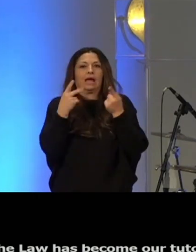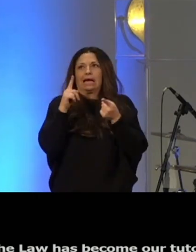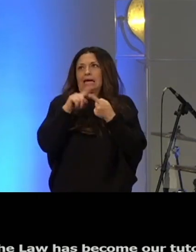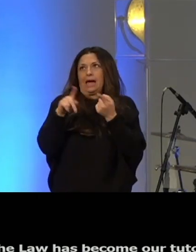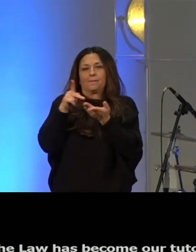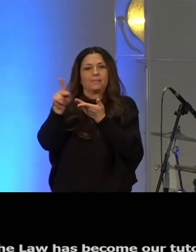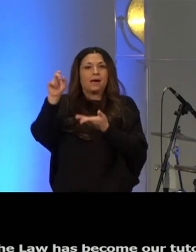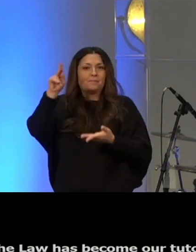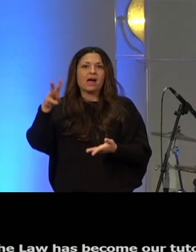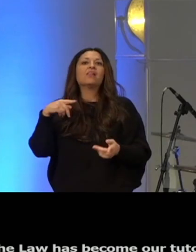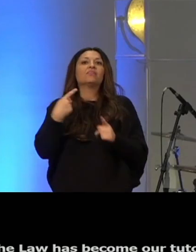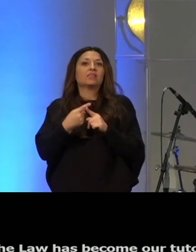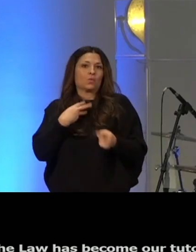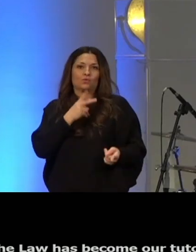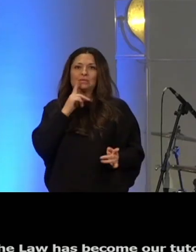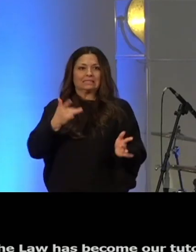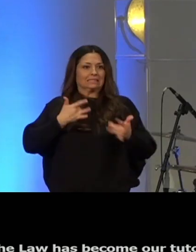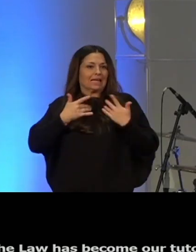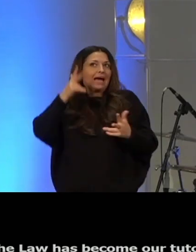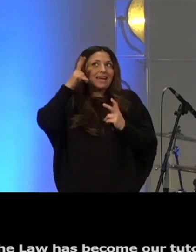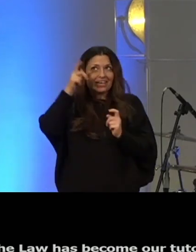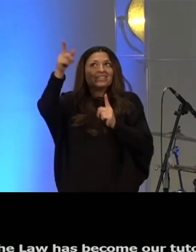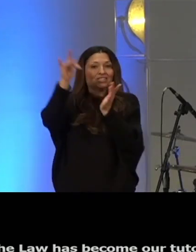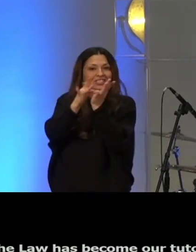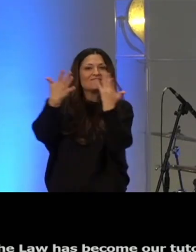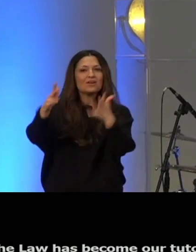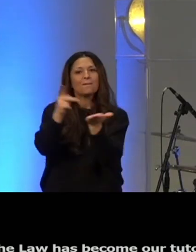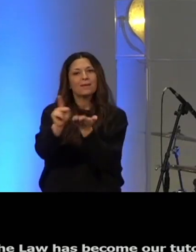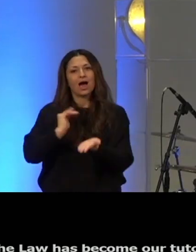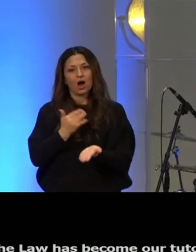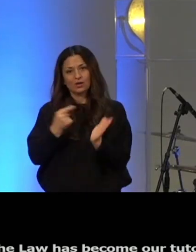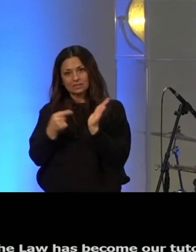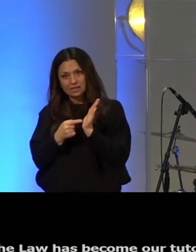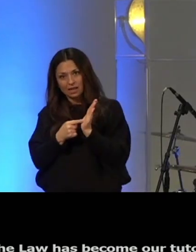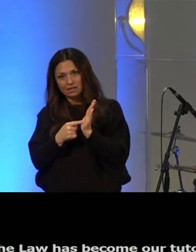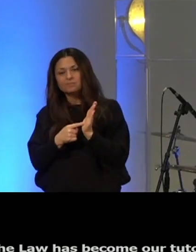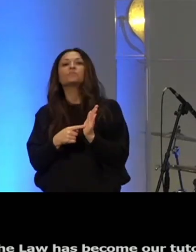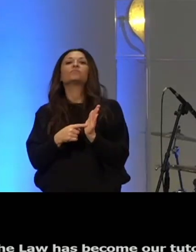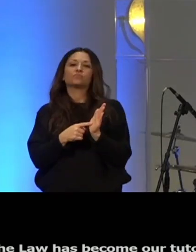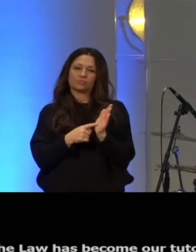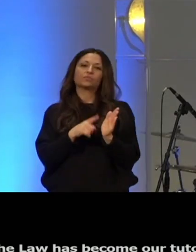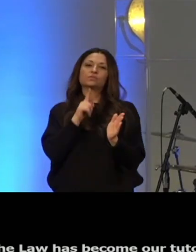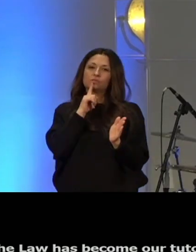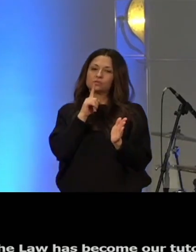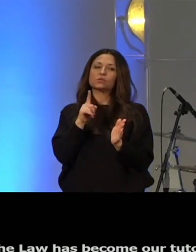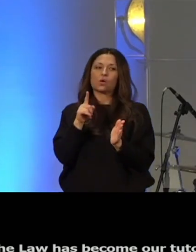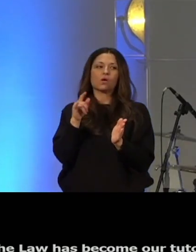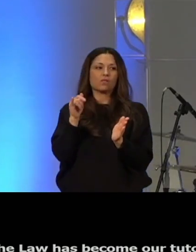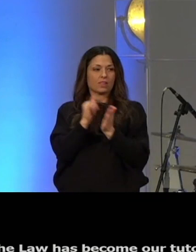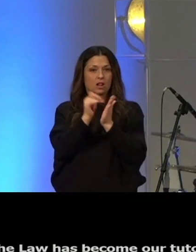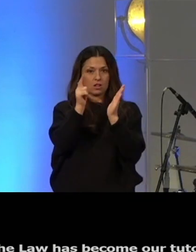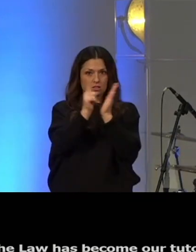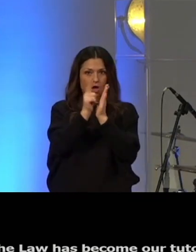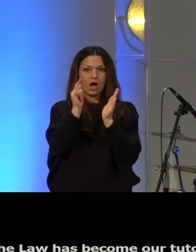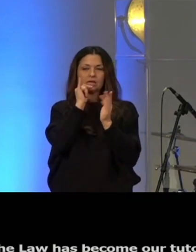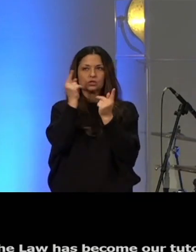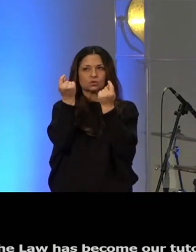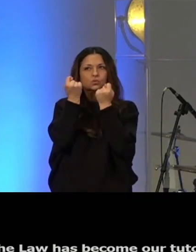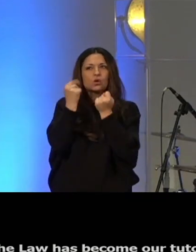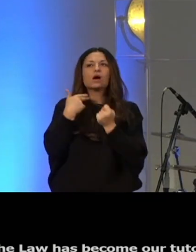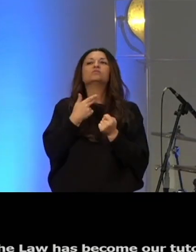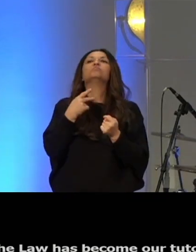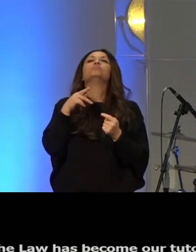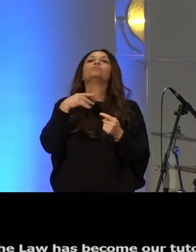hear that Jesus paid our debt. Therefore the law has become our tutor to lead us to Christ, so that we may be justified